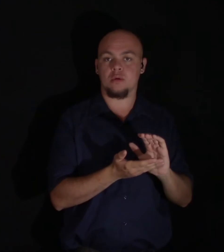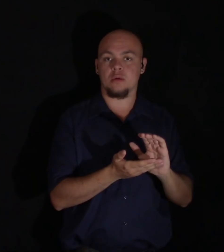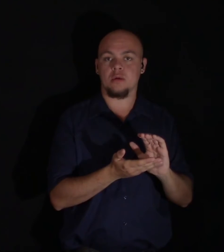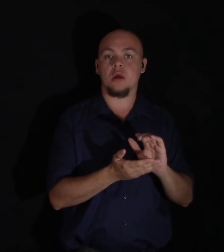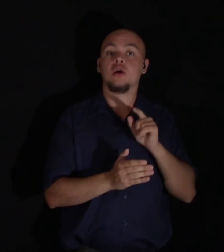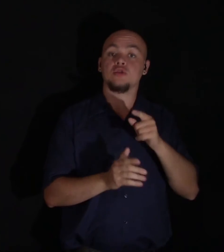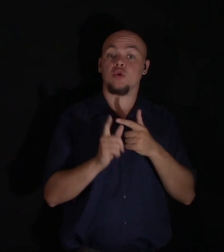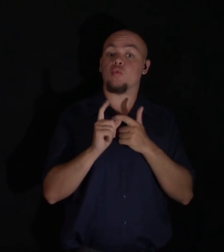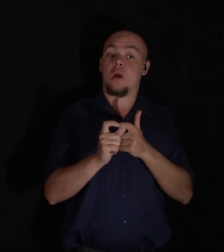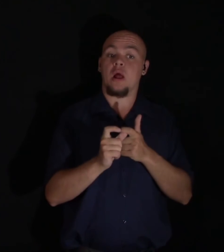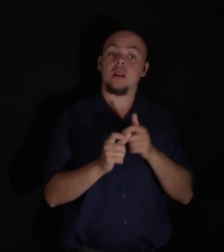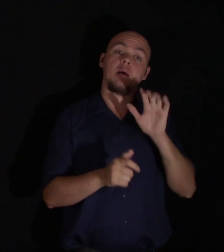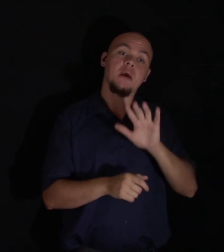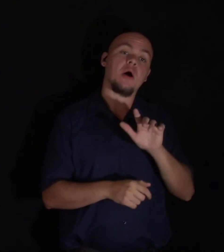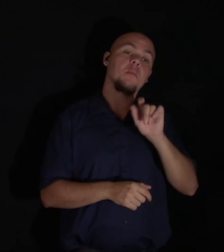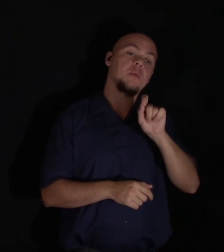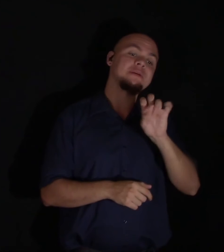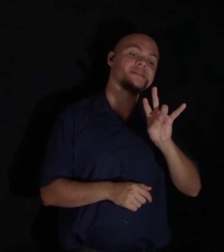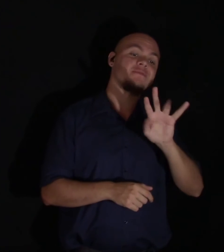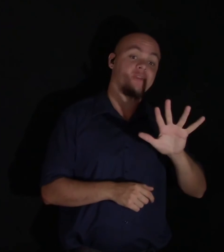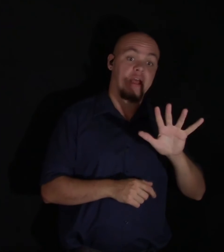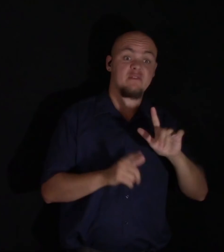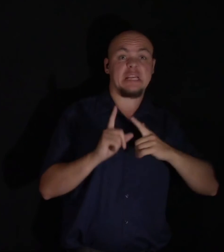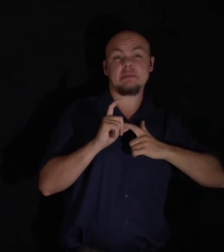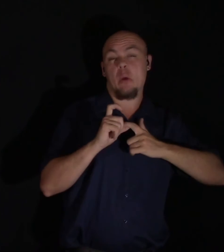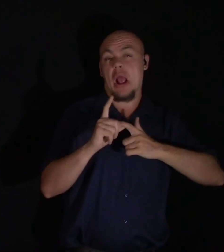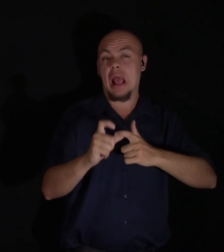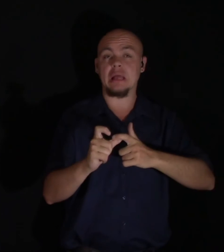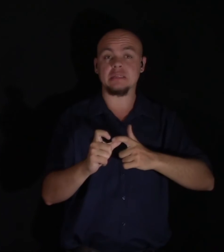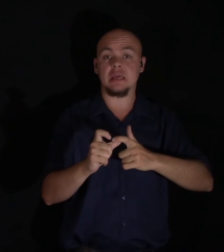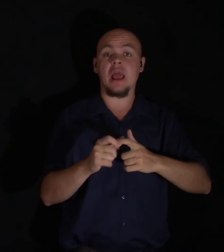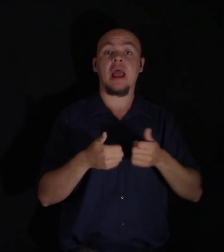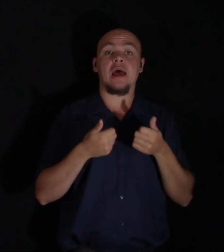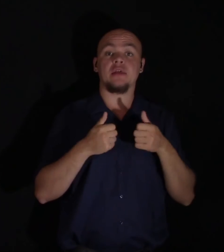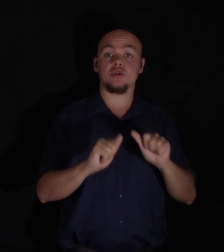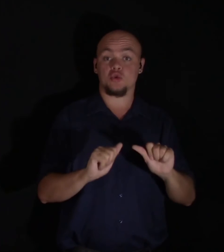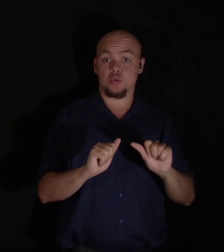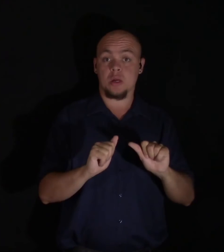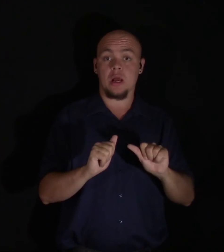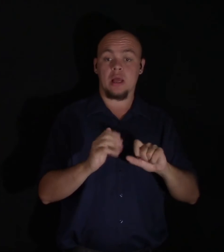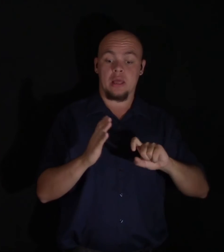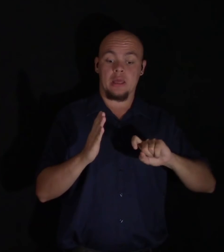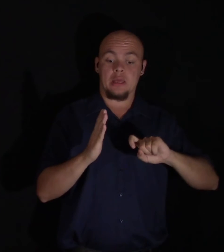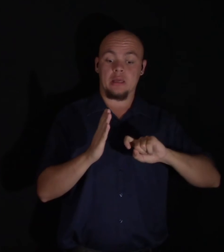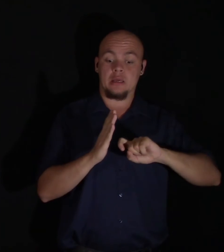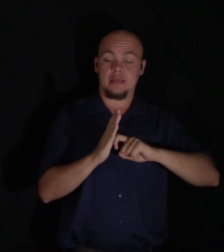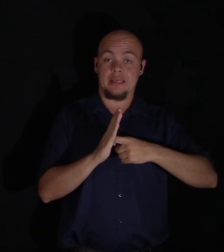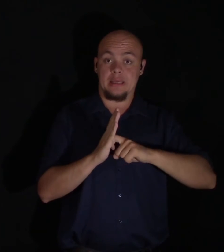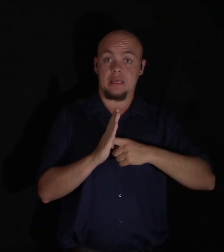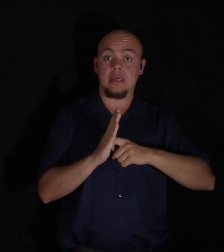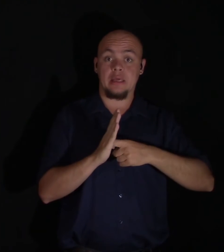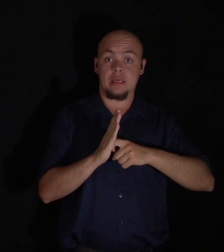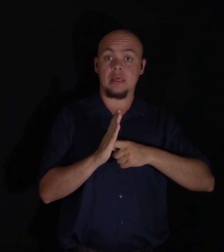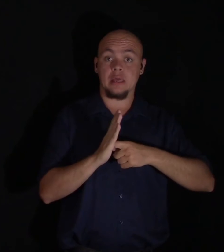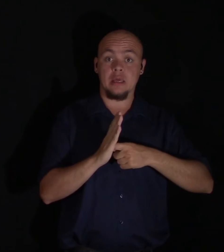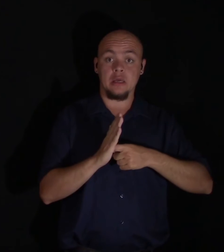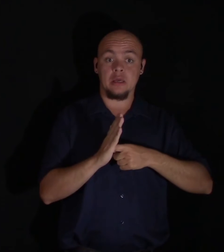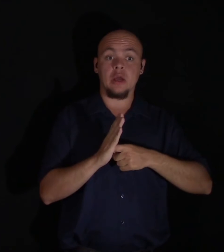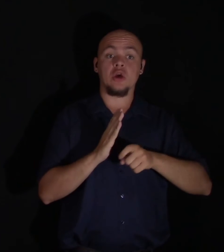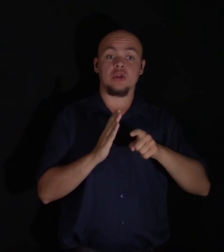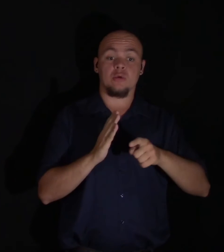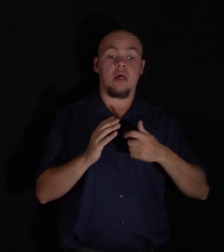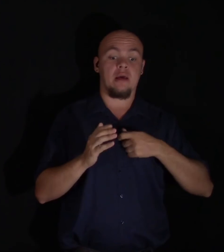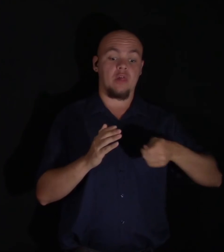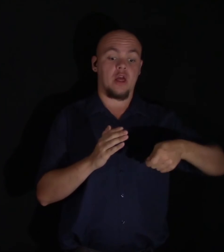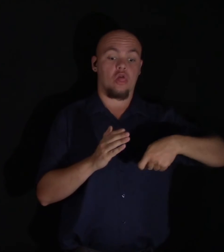run about 3/4 of a mile, sprint it, and then try to put your keys in the keyhole of your car. You're going to have scratches